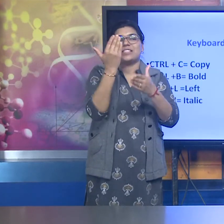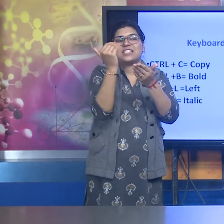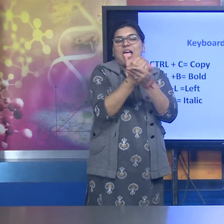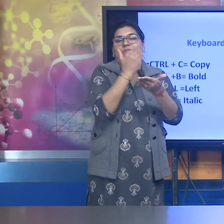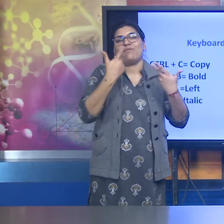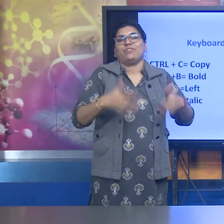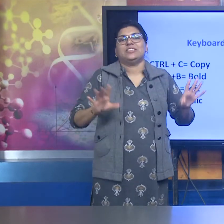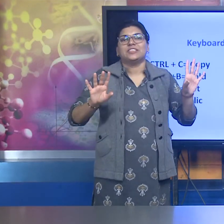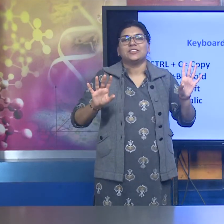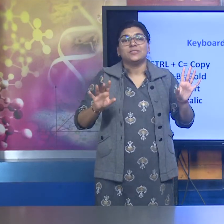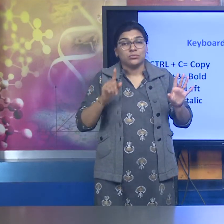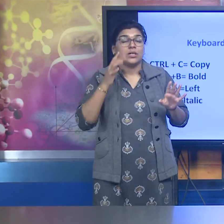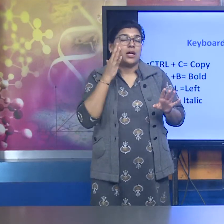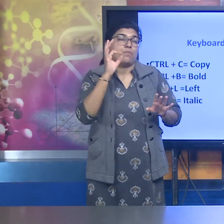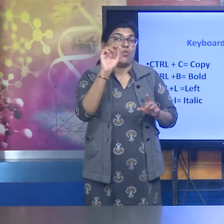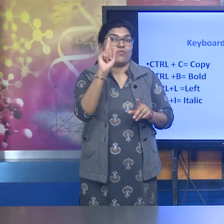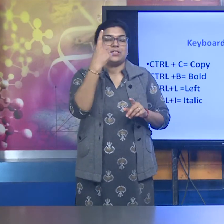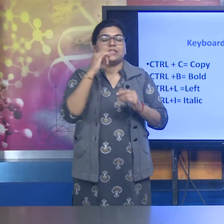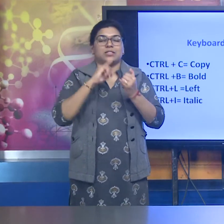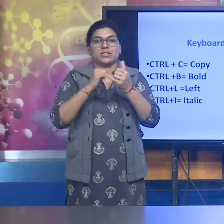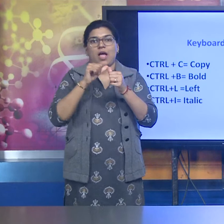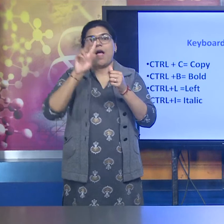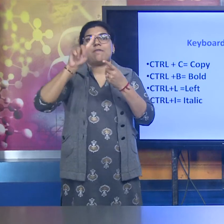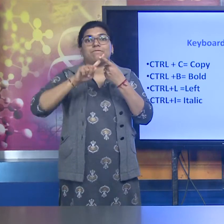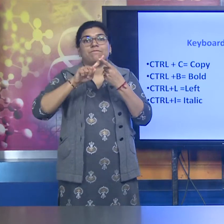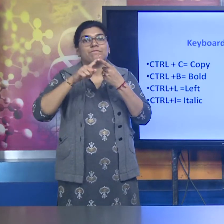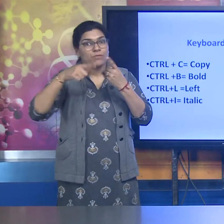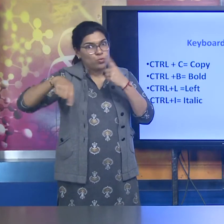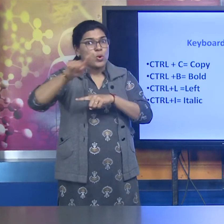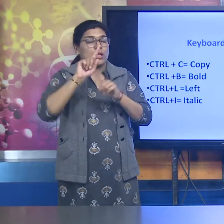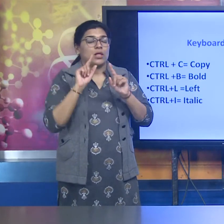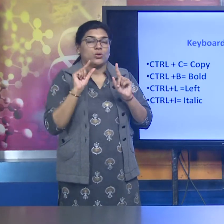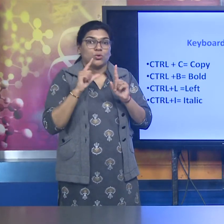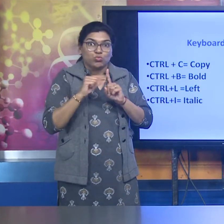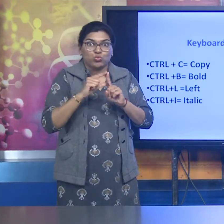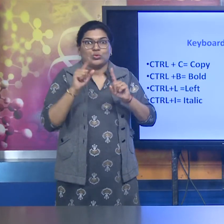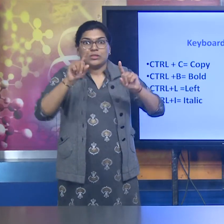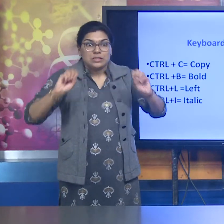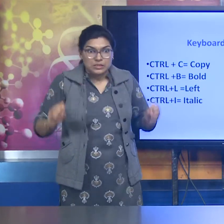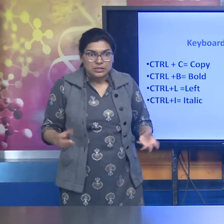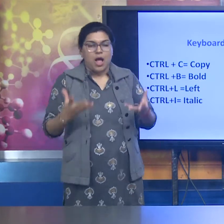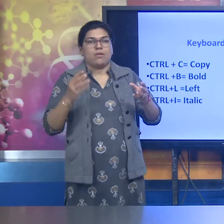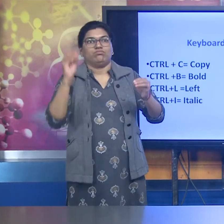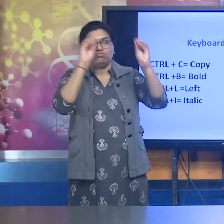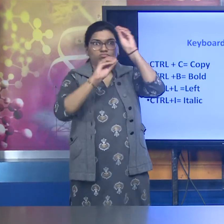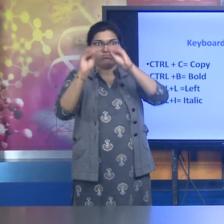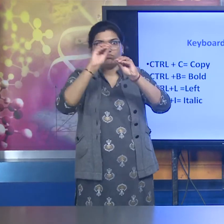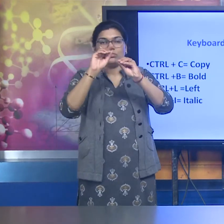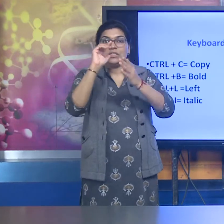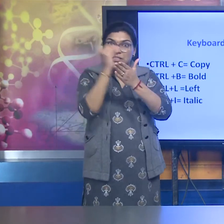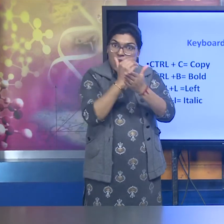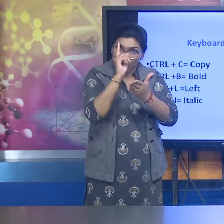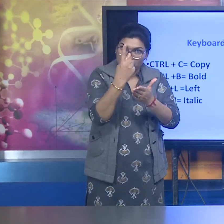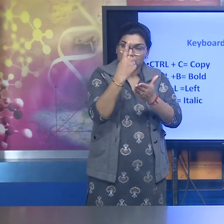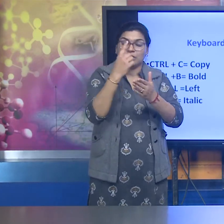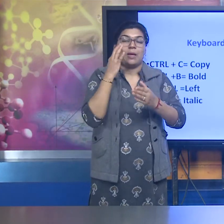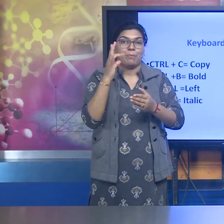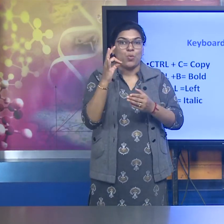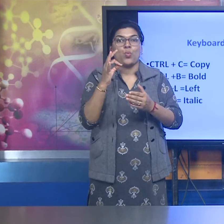Save your data before leaving your desk because it is important. So whenever you want, you can work on the same file or the same